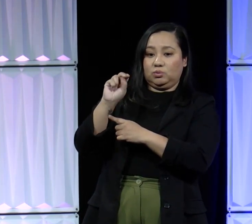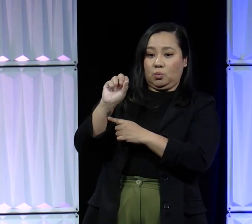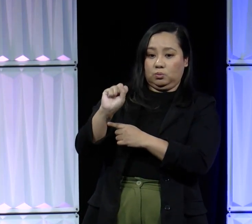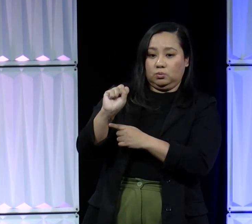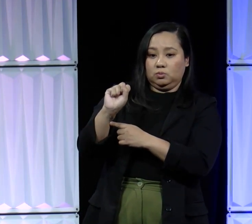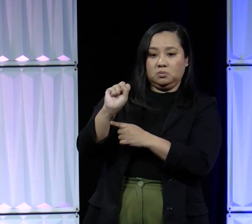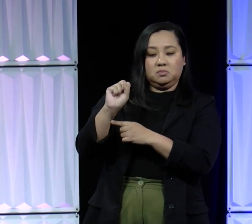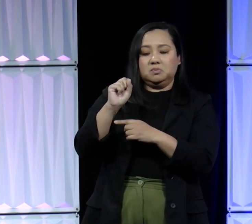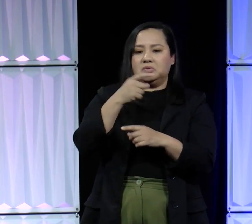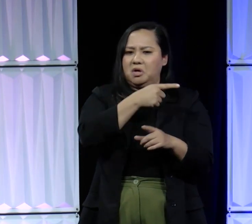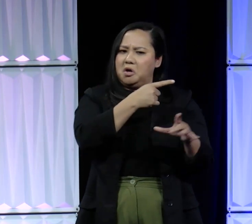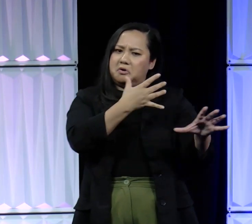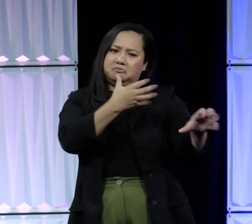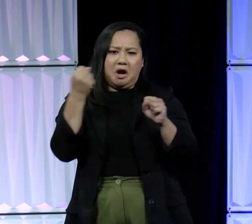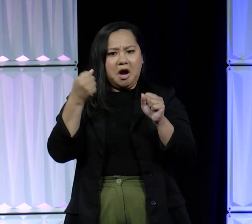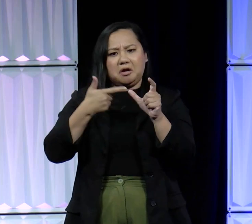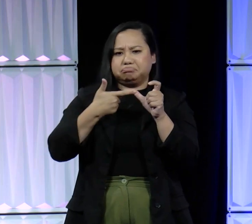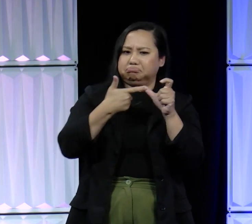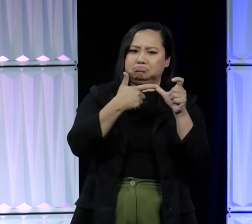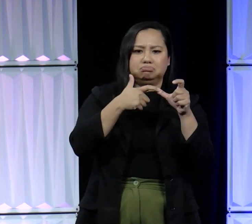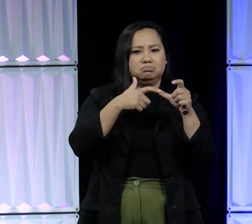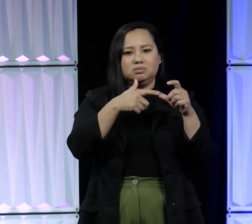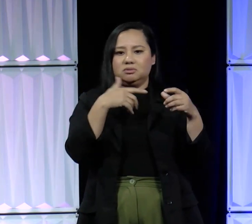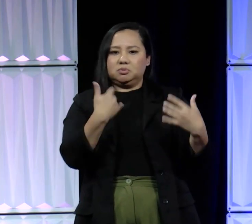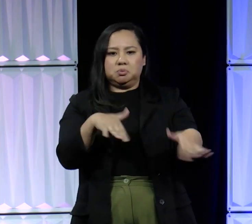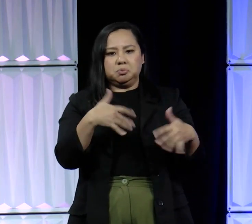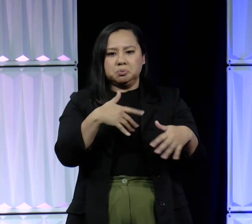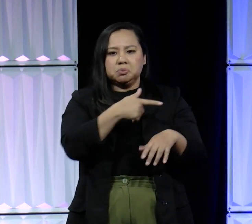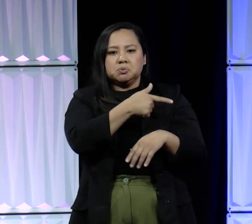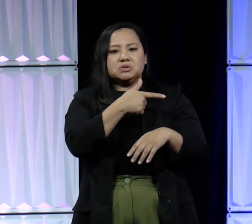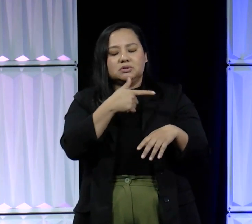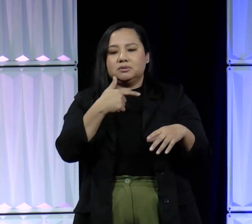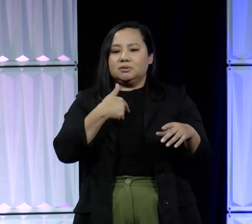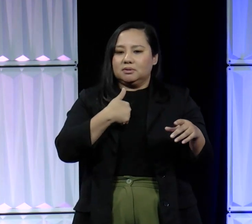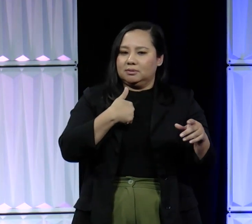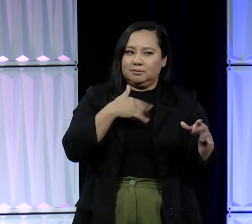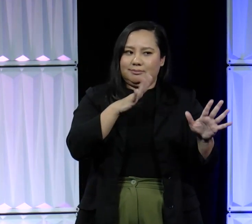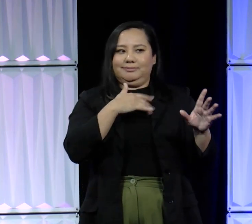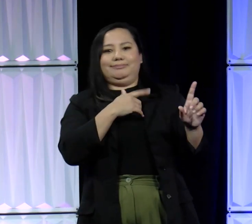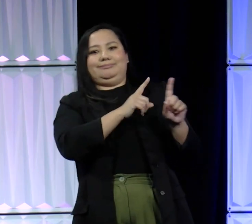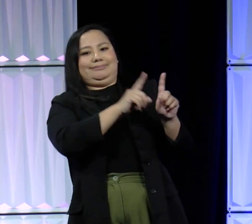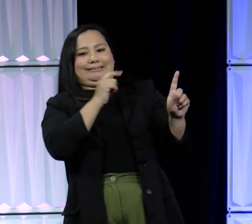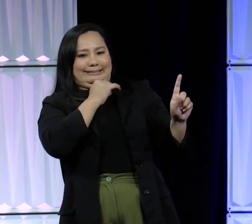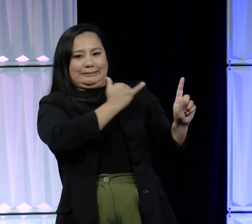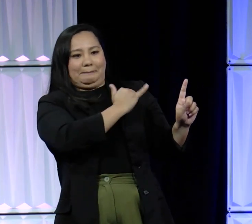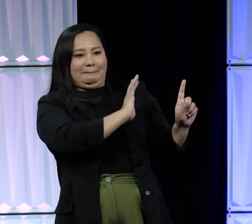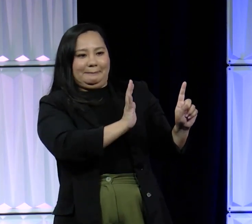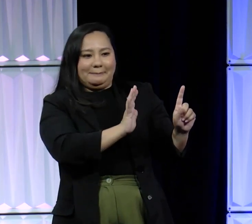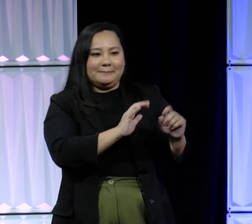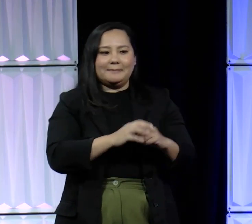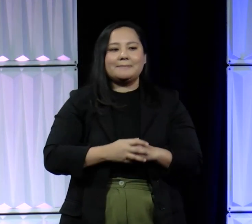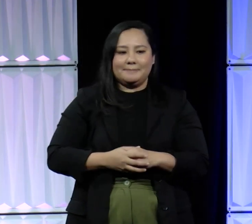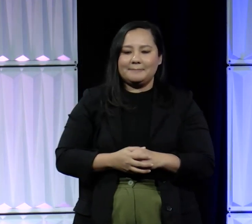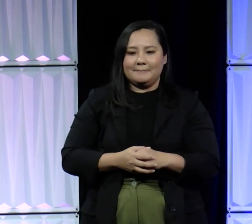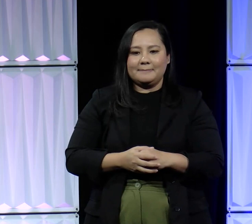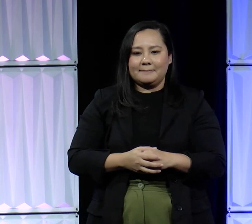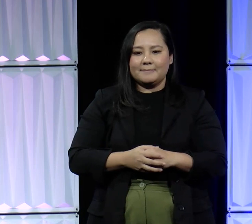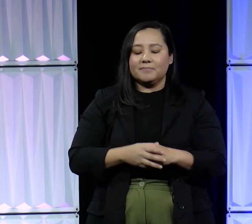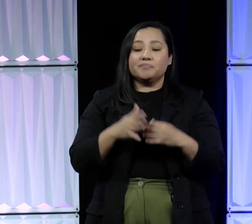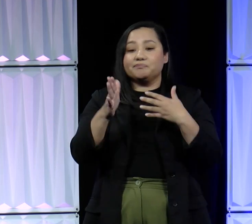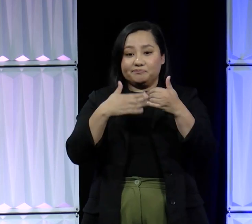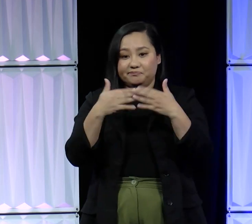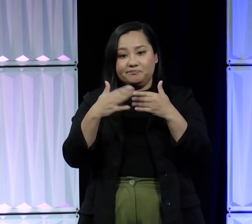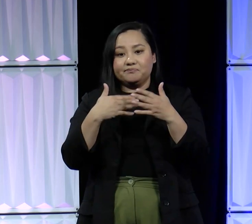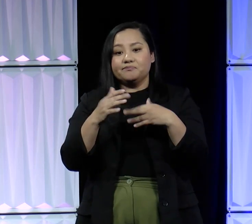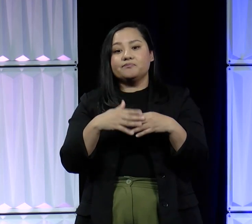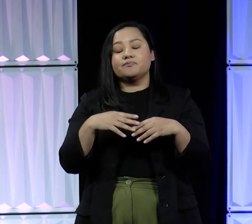In her TED Talk, Adichie believes that stories matter, but that all too often we operate from the perspective of